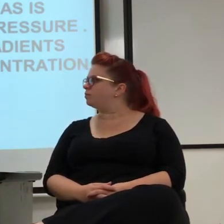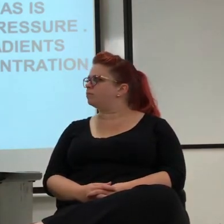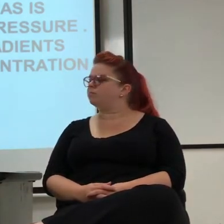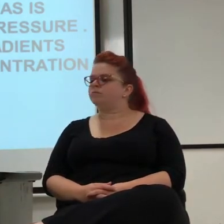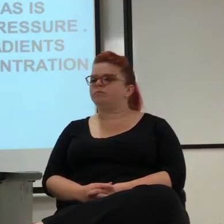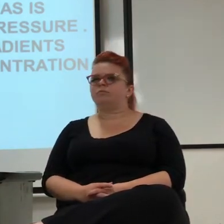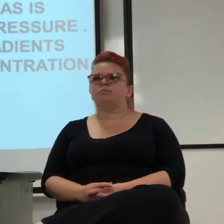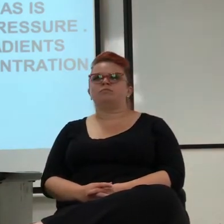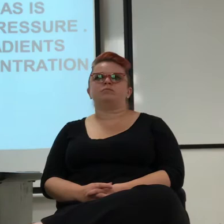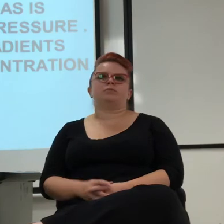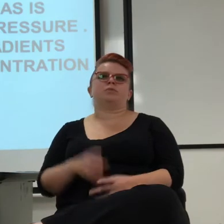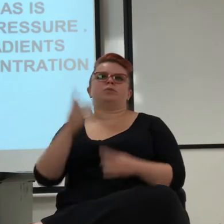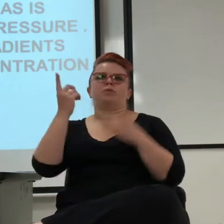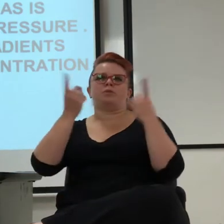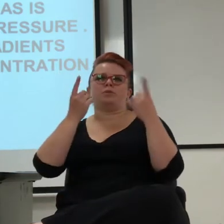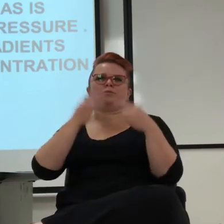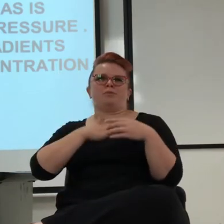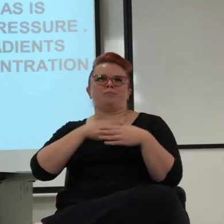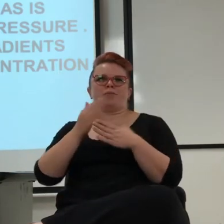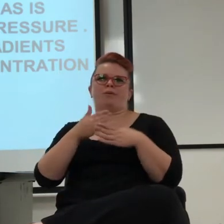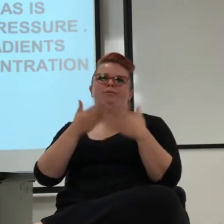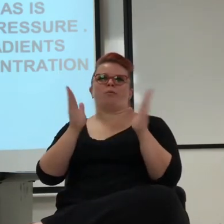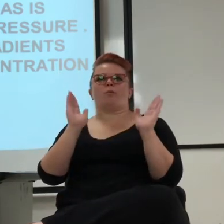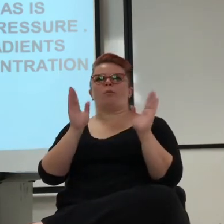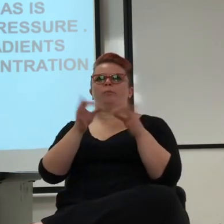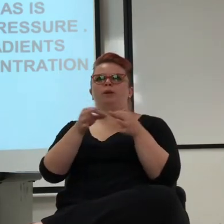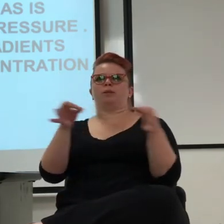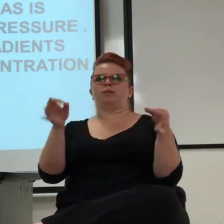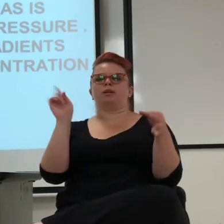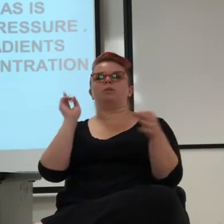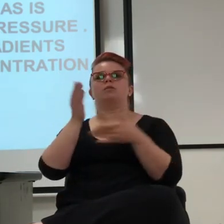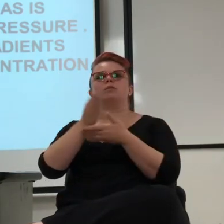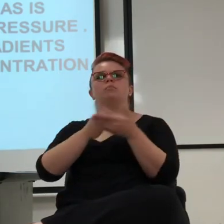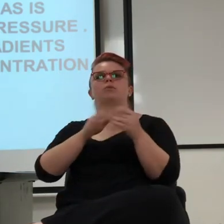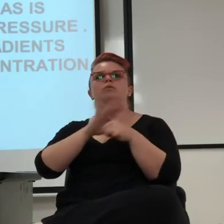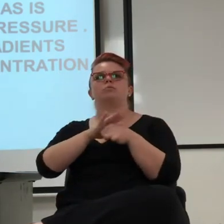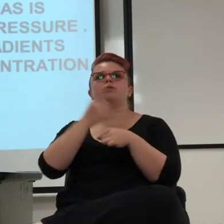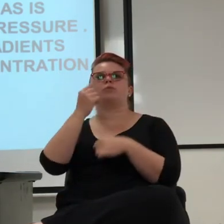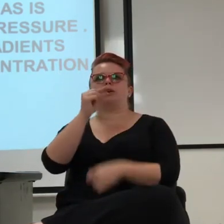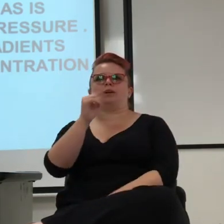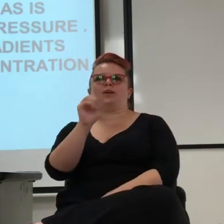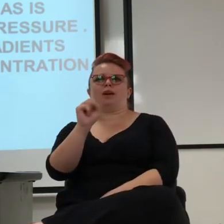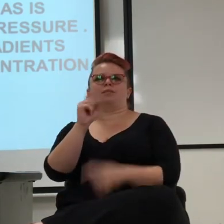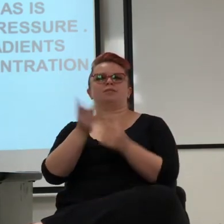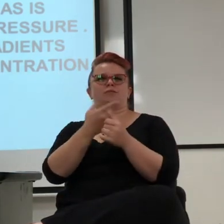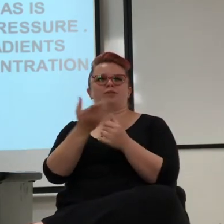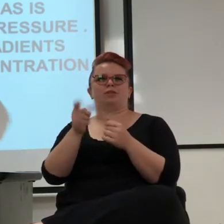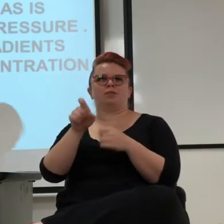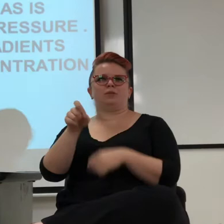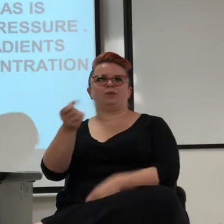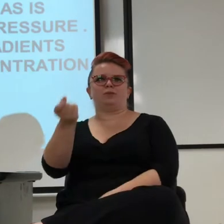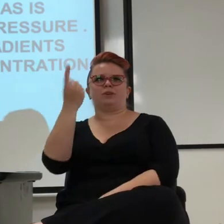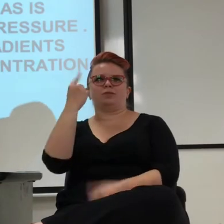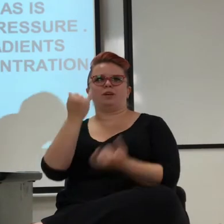So consider my opening statement, partial pressure of a gas. That's the first thing to understand this morning.